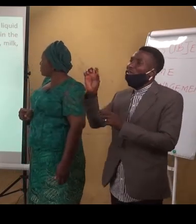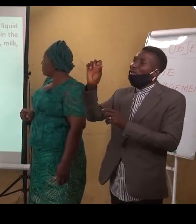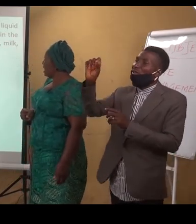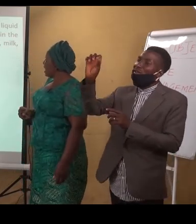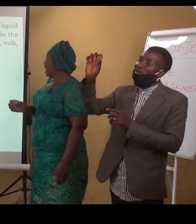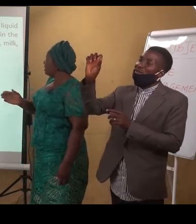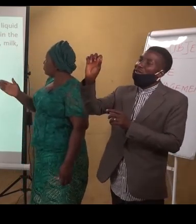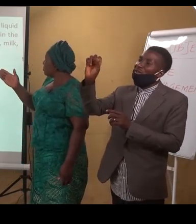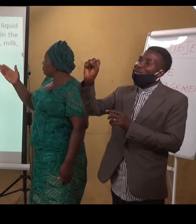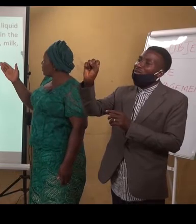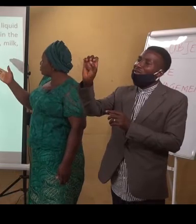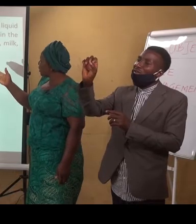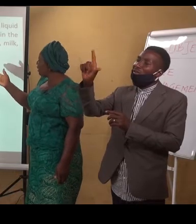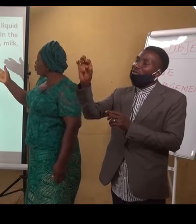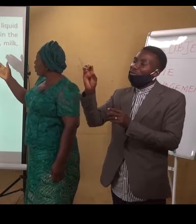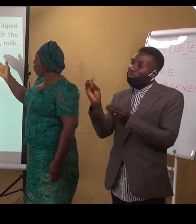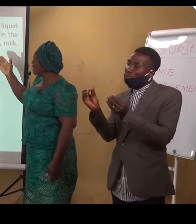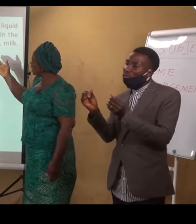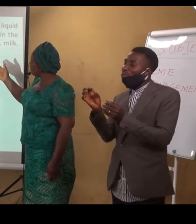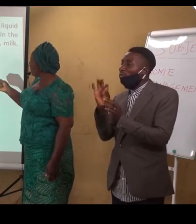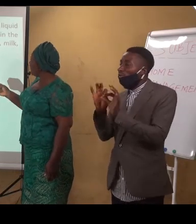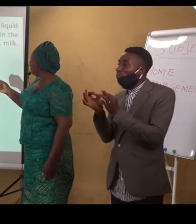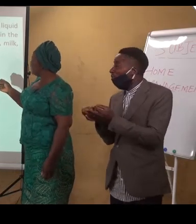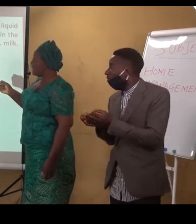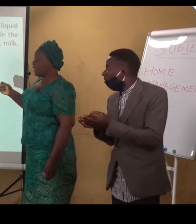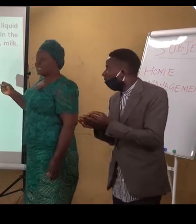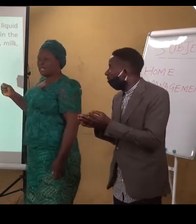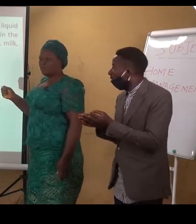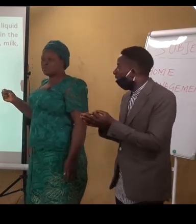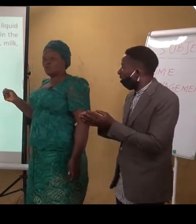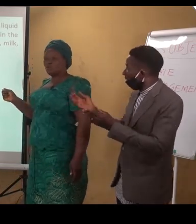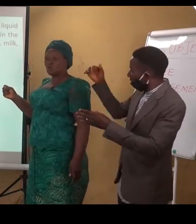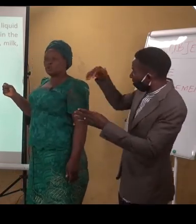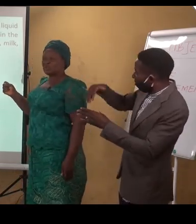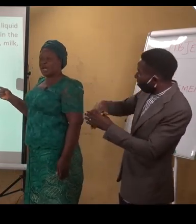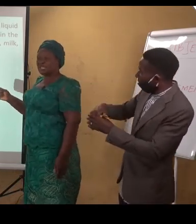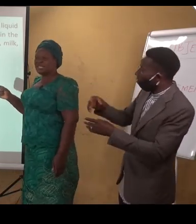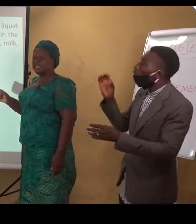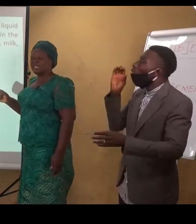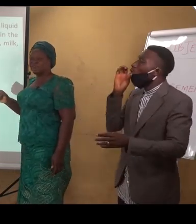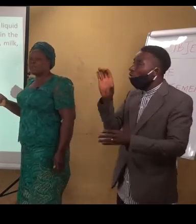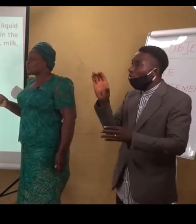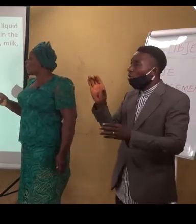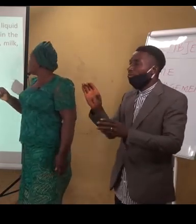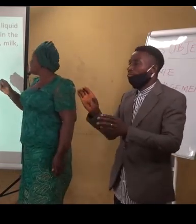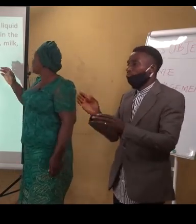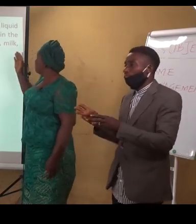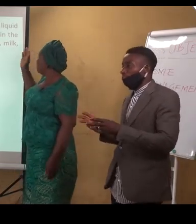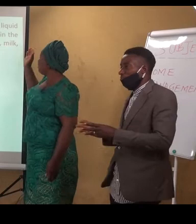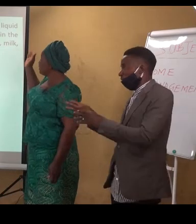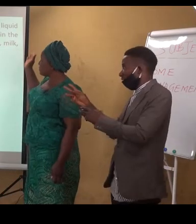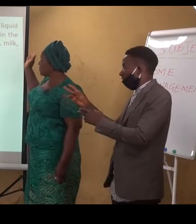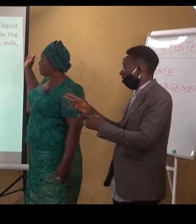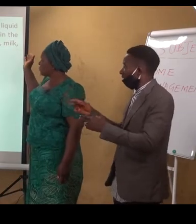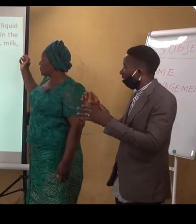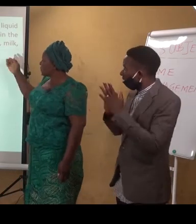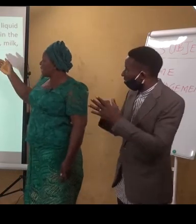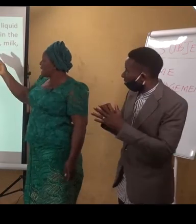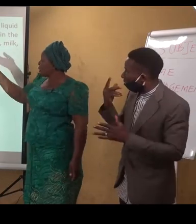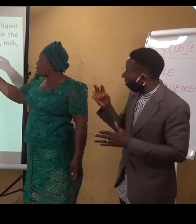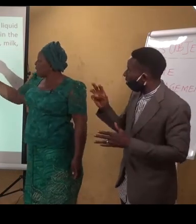said earlier on, and in form of a spray into a hot chamber. Examples of food to be dried in this method is